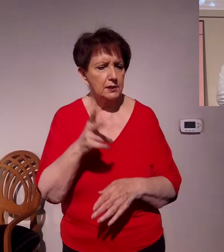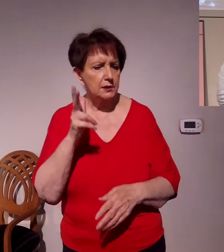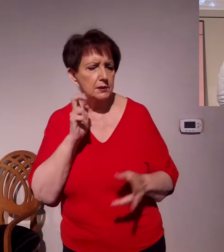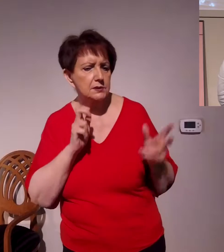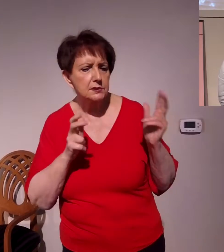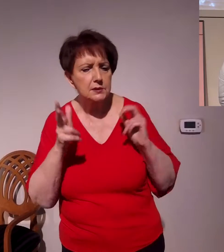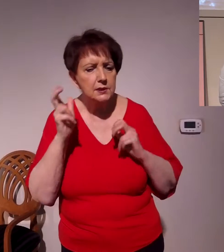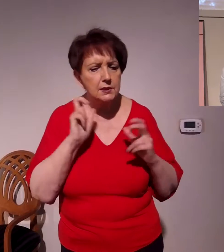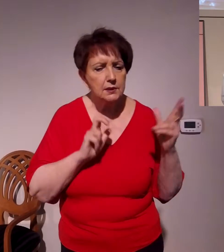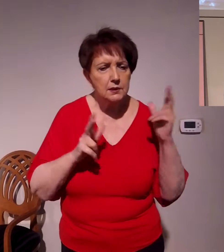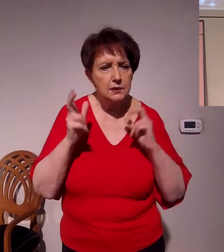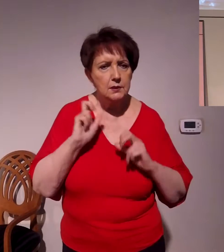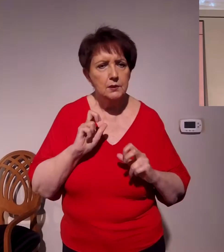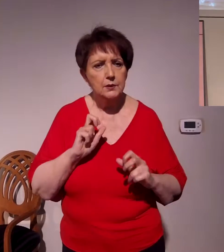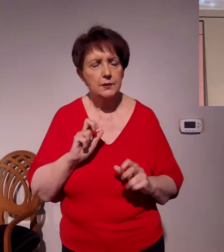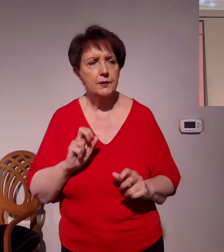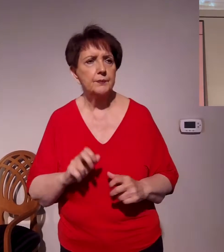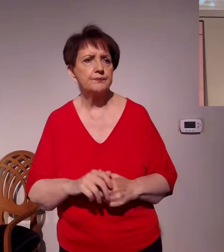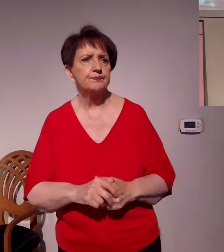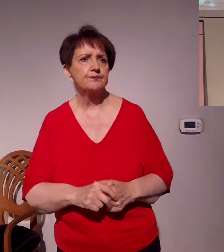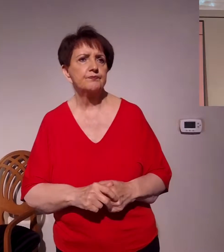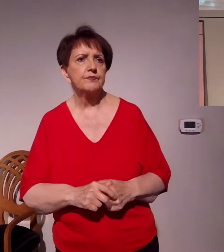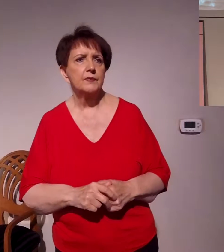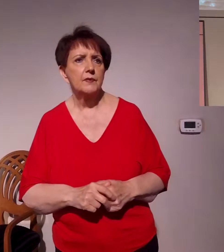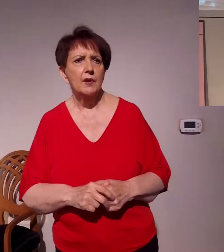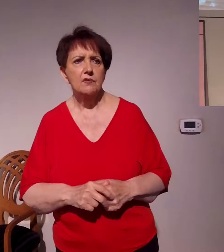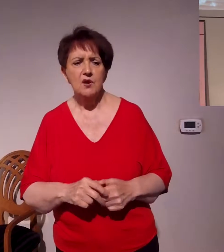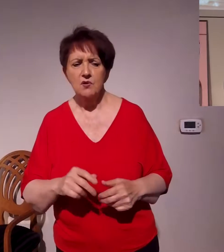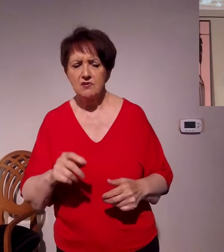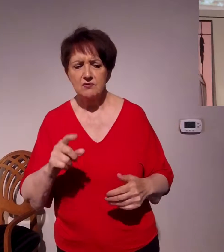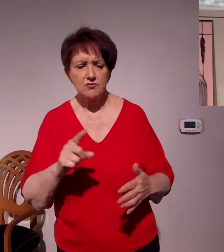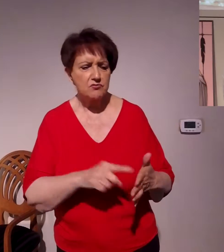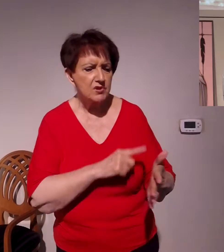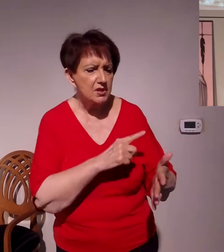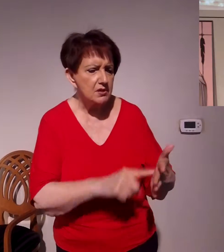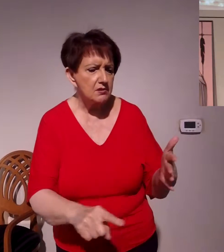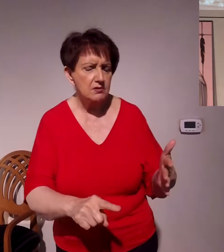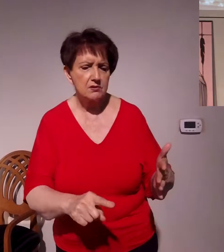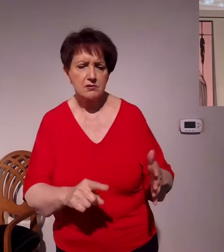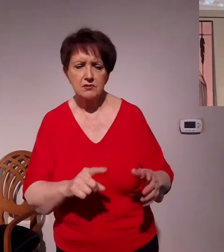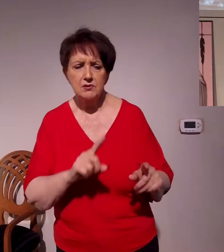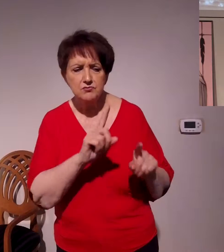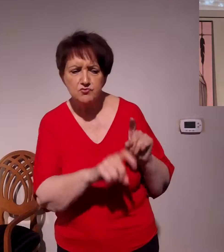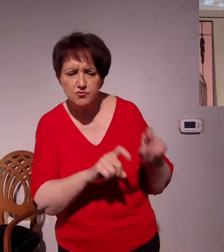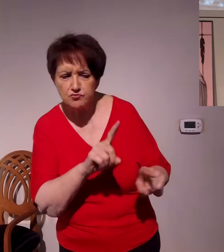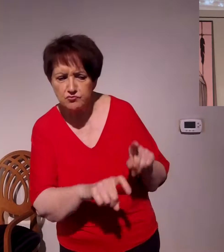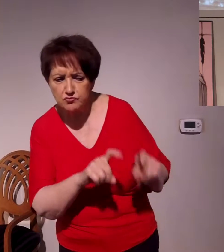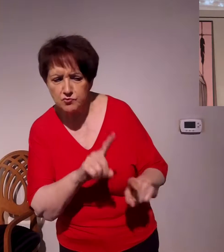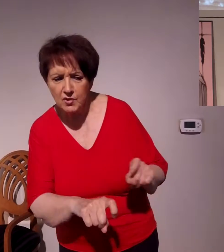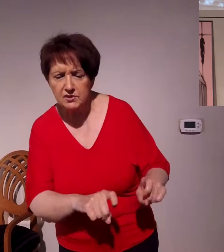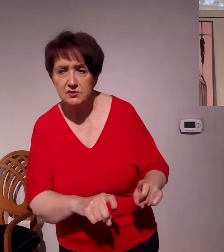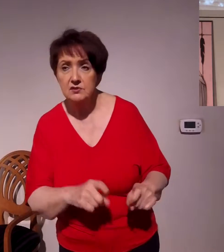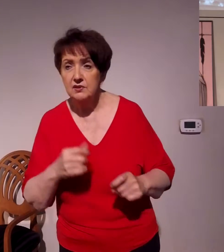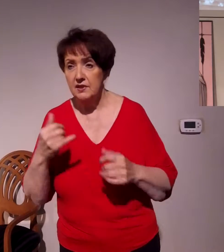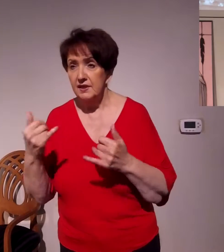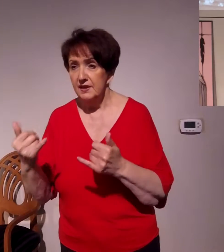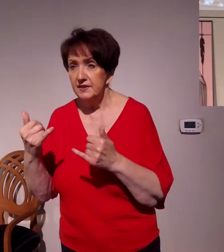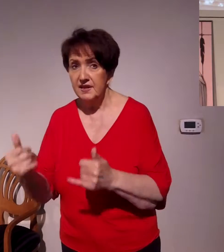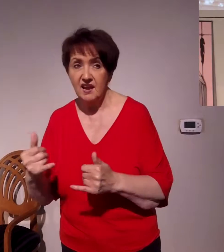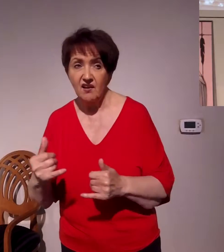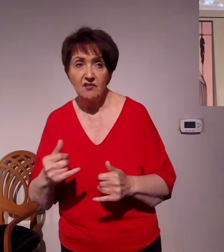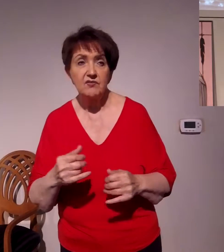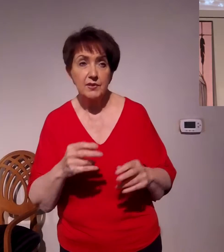quite the majority. And those people were ridiculed, those people were questioned. In today's times, one might say it was a